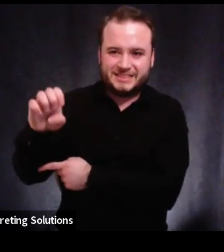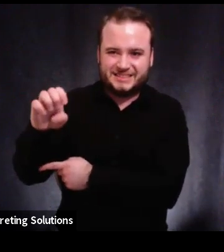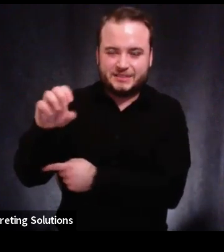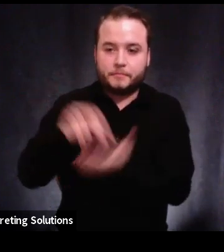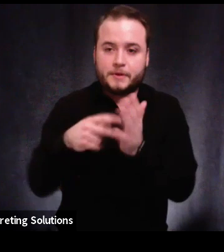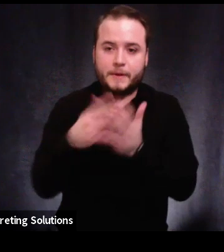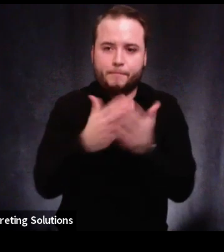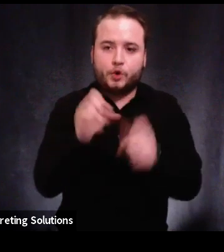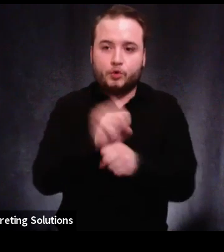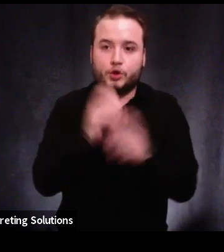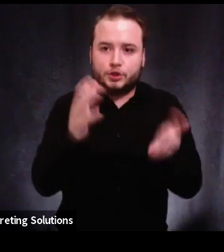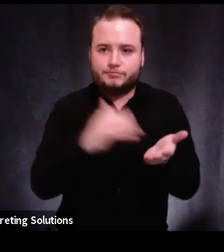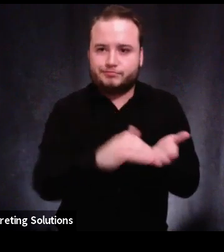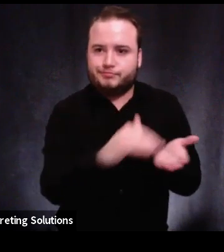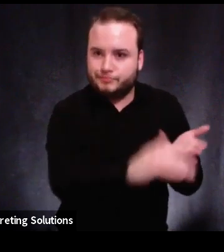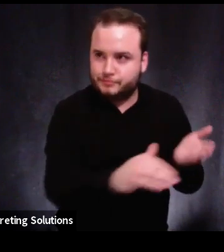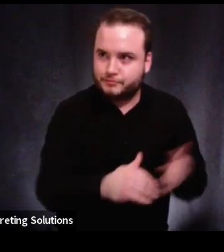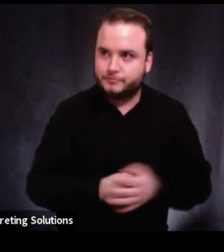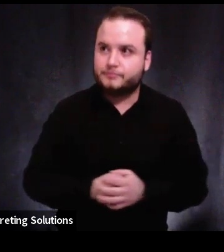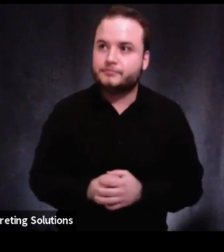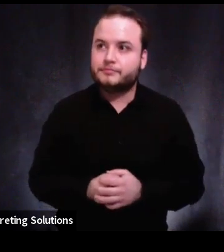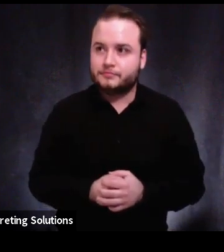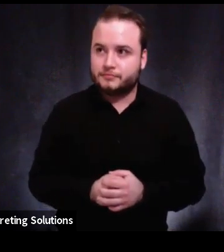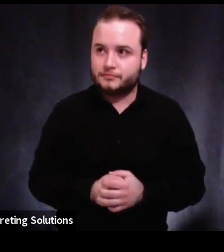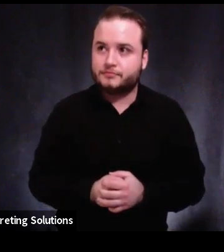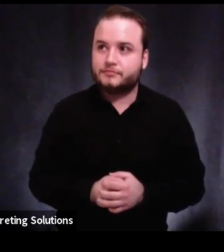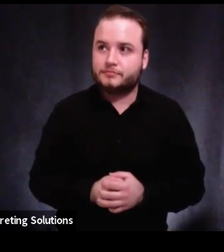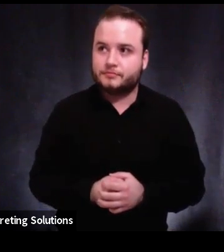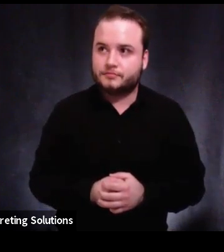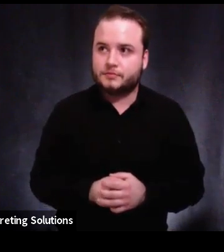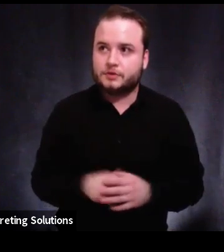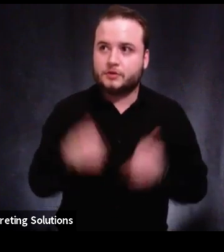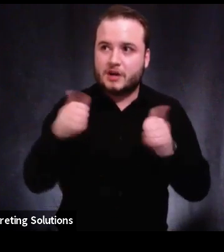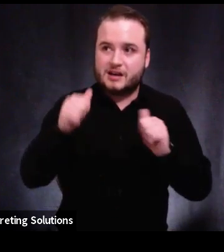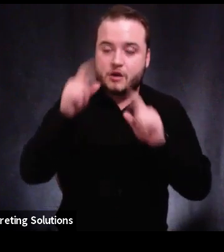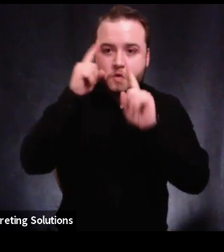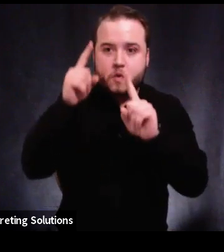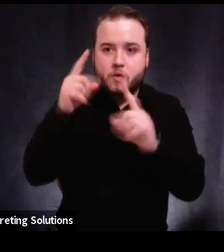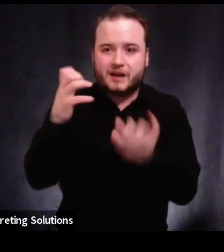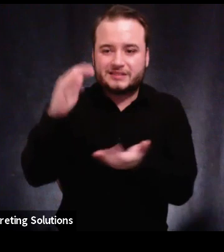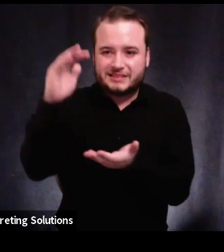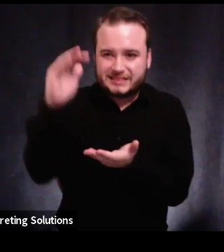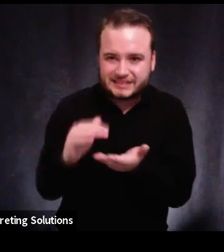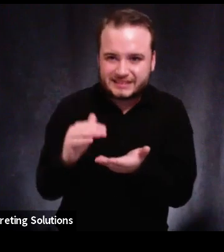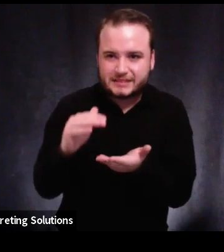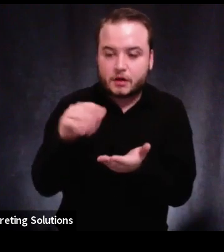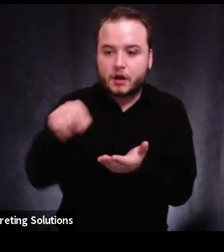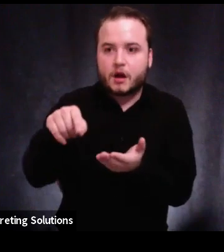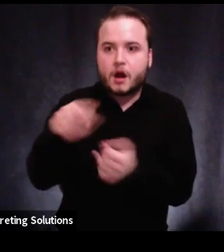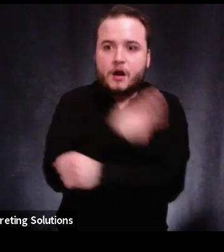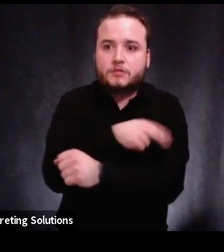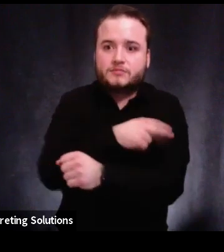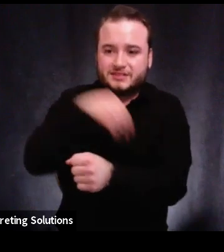of the disease within their environment, and minimizing the exposure of healthcare workers